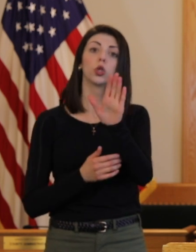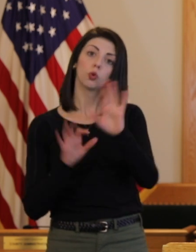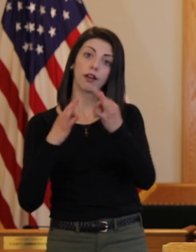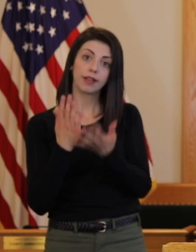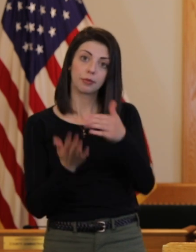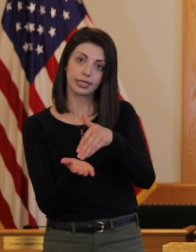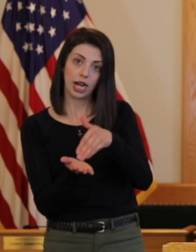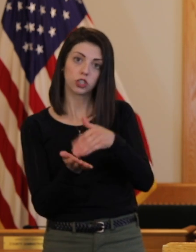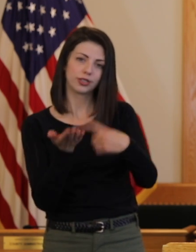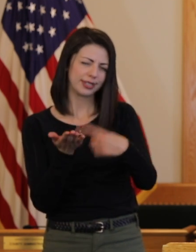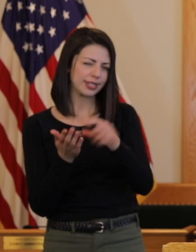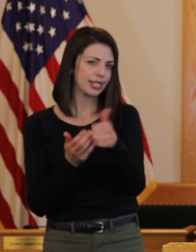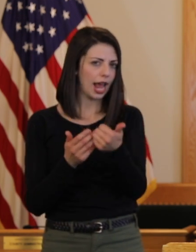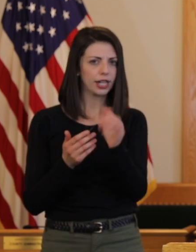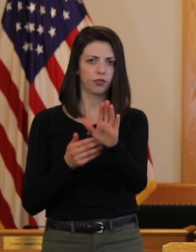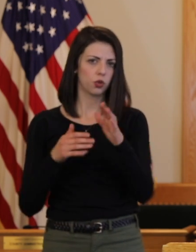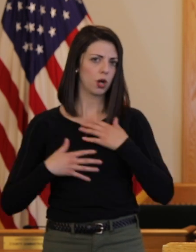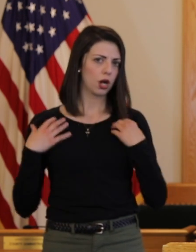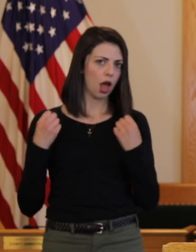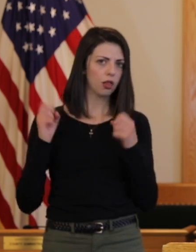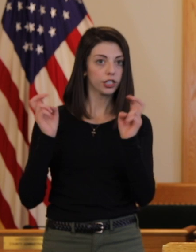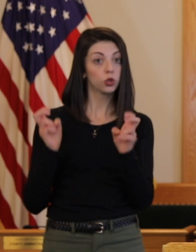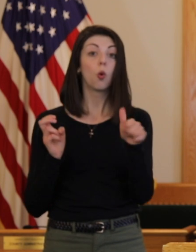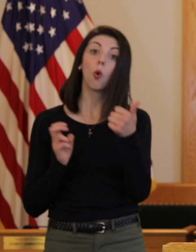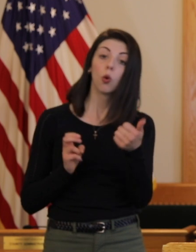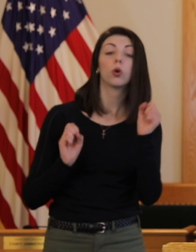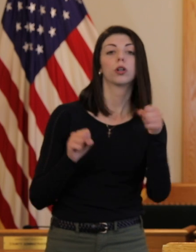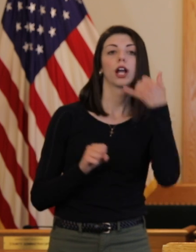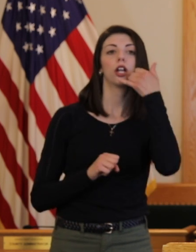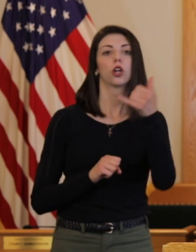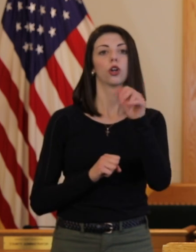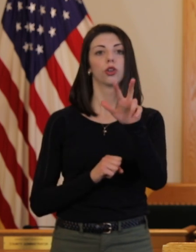call the Oswego County COVID-19 hotline at